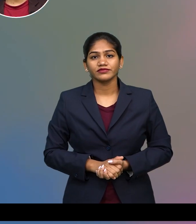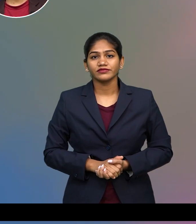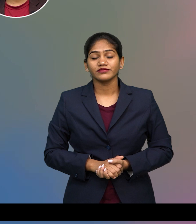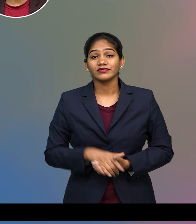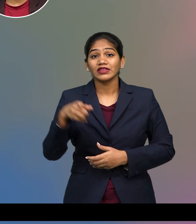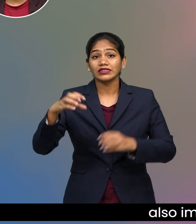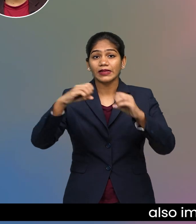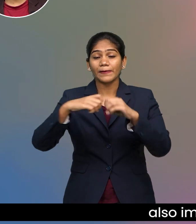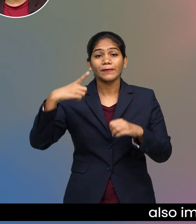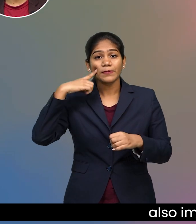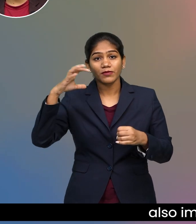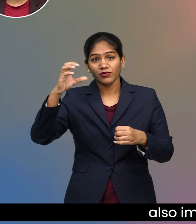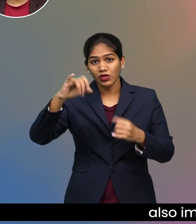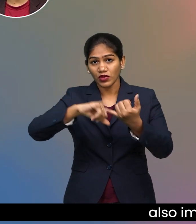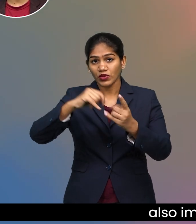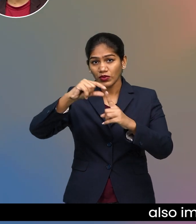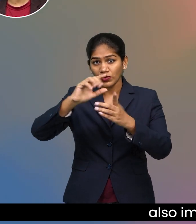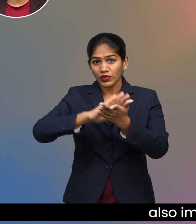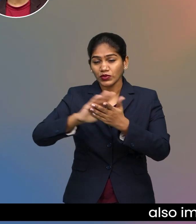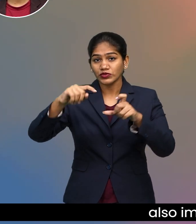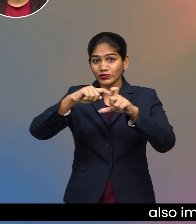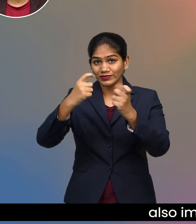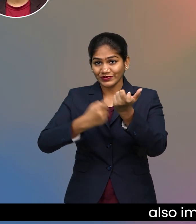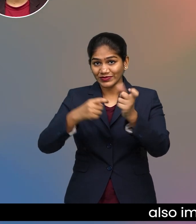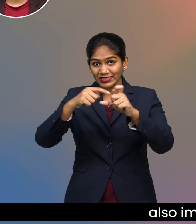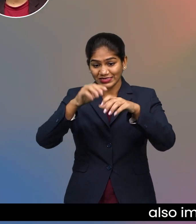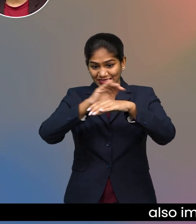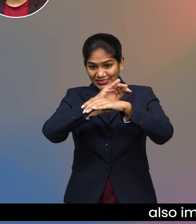The biosphere also impacts on lithosphere.